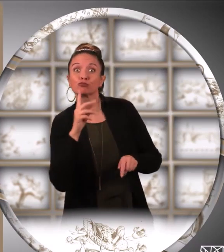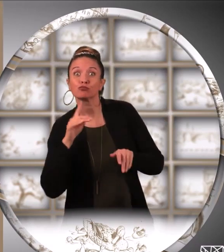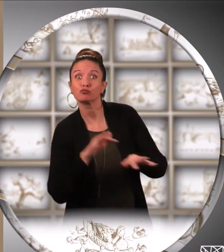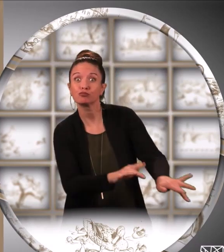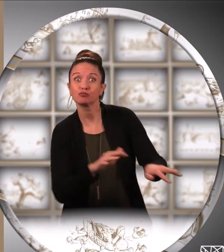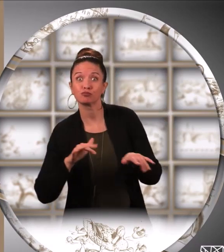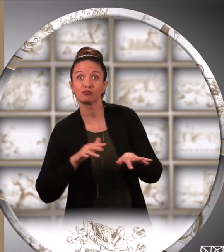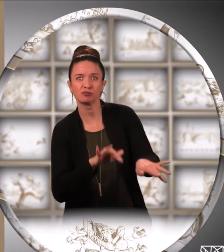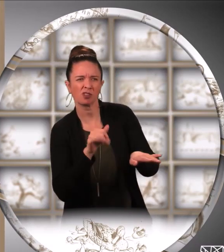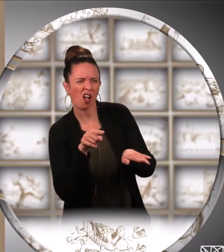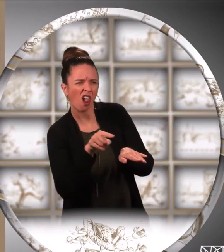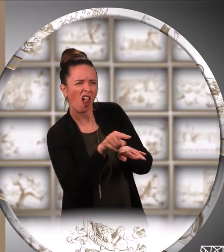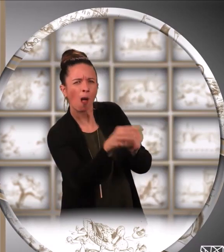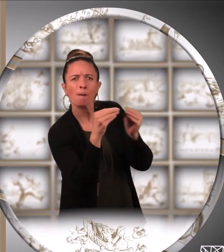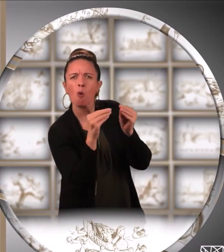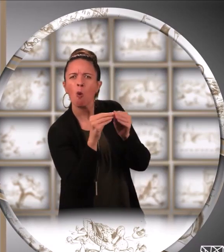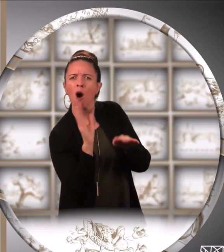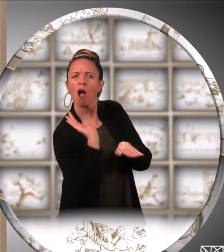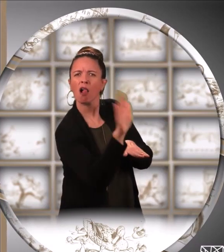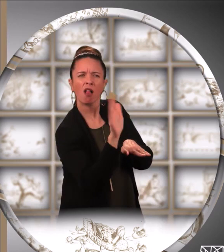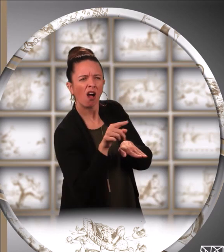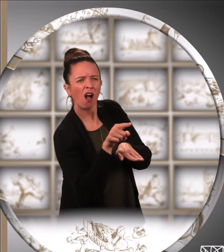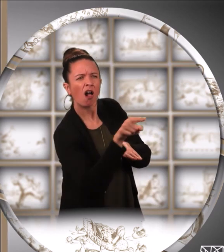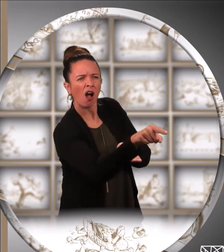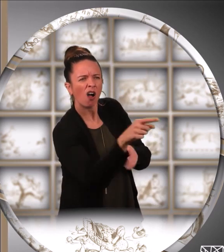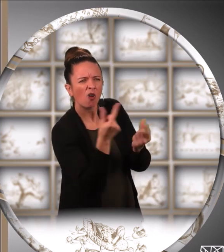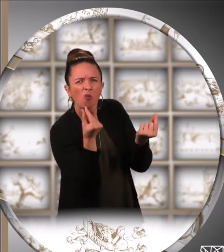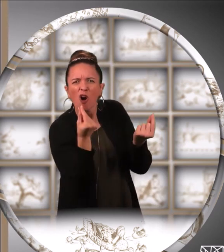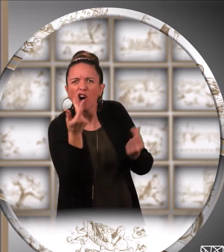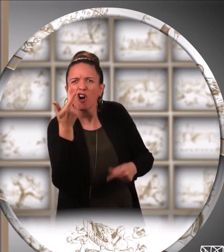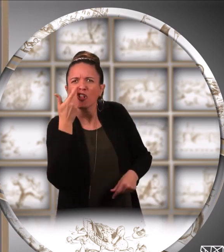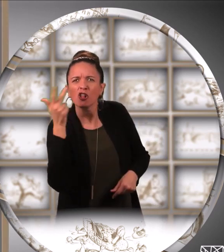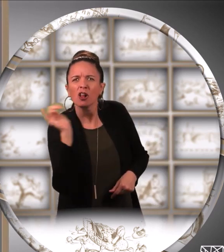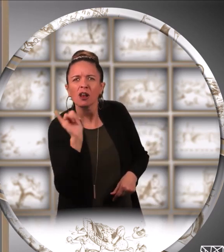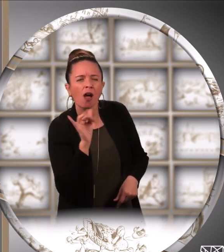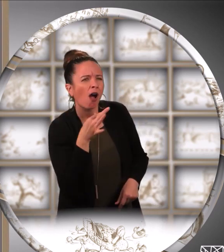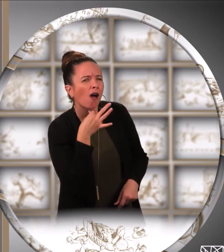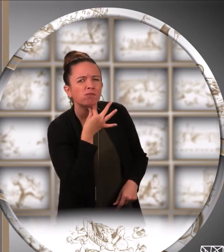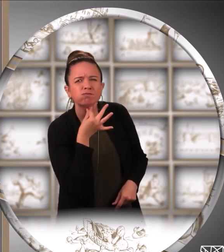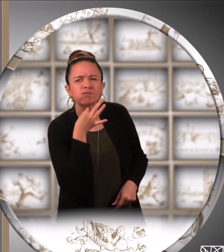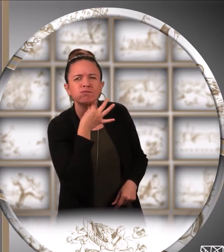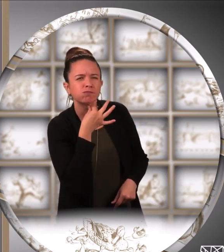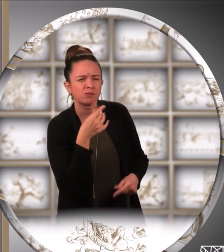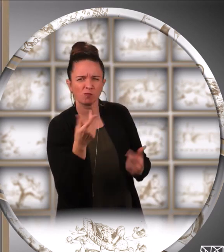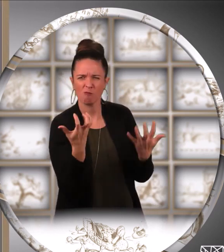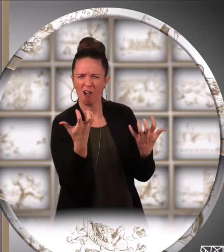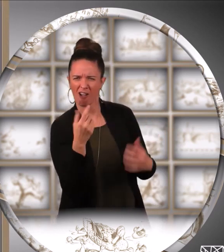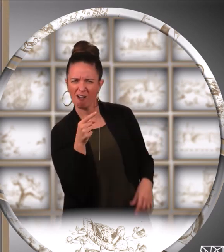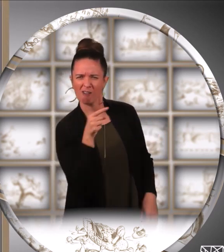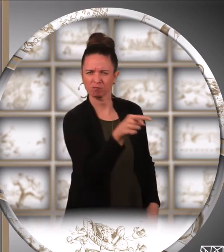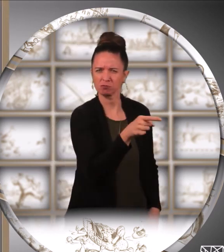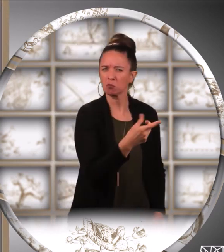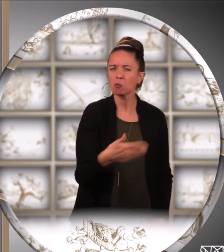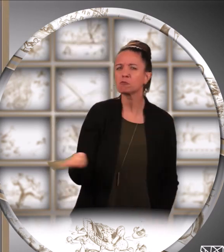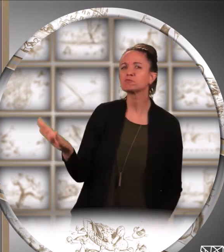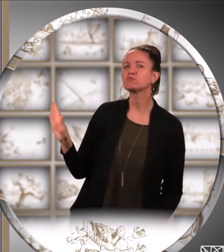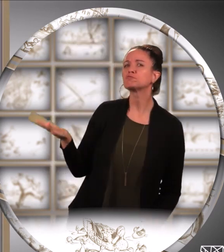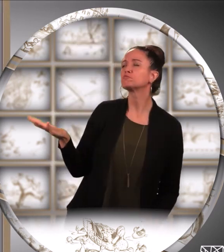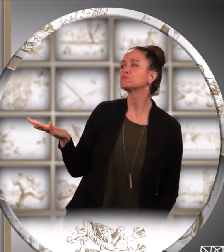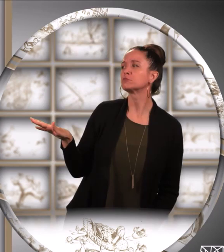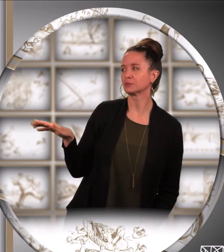One day, Mr. Mallard decided he'd like to take a trip to see what the rest of the river was like further on.